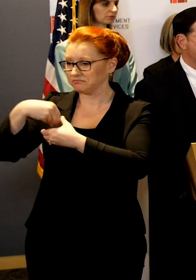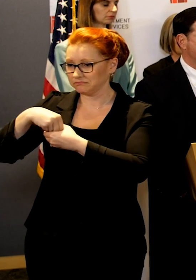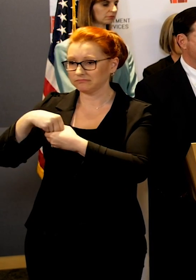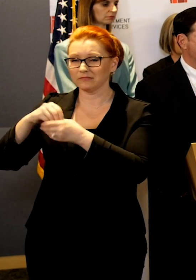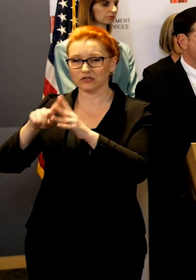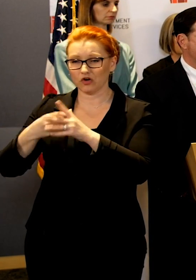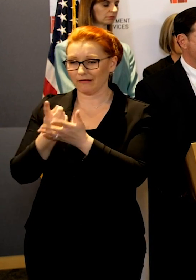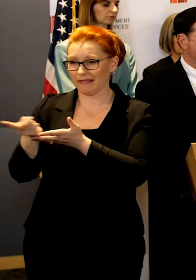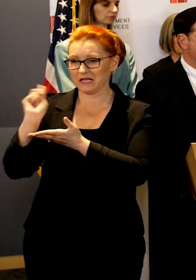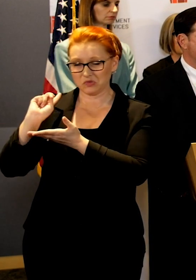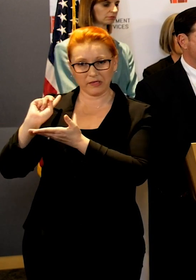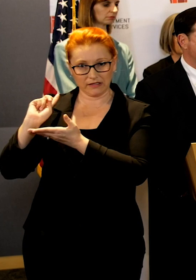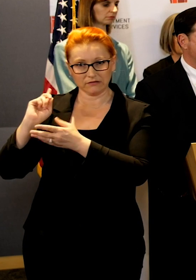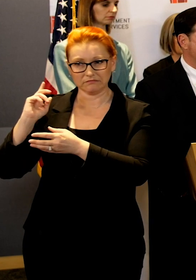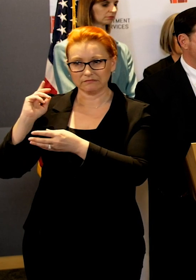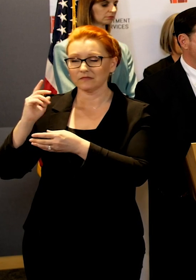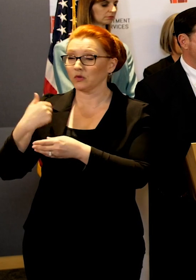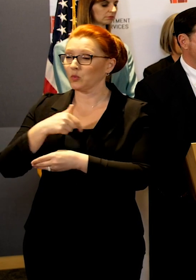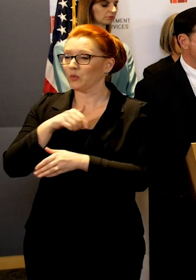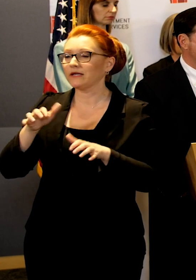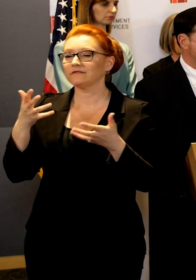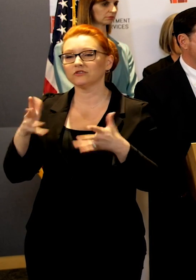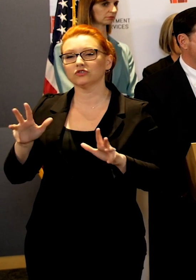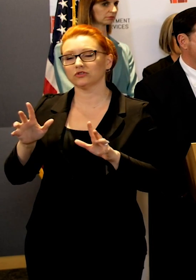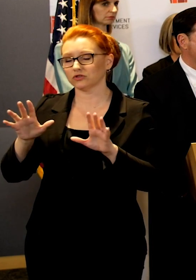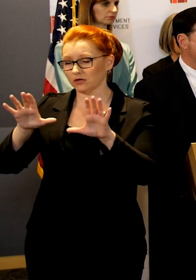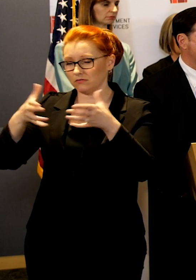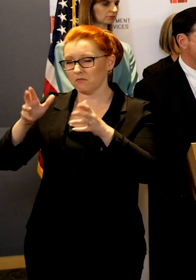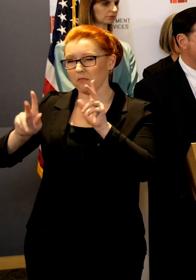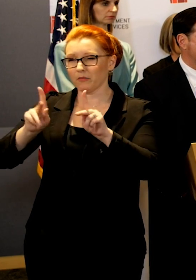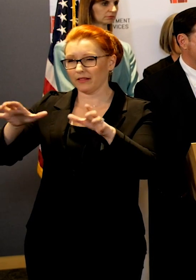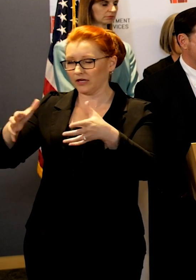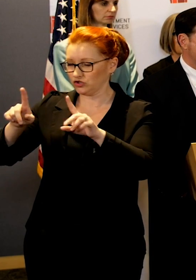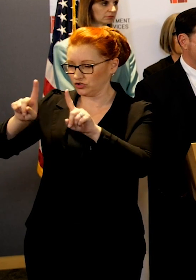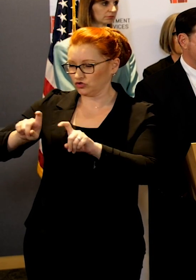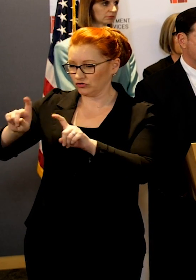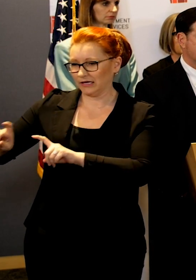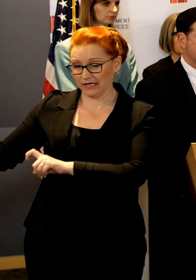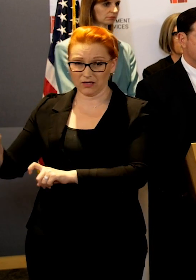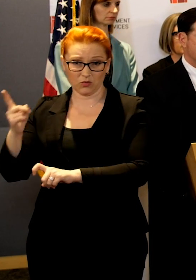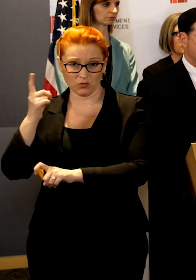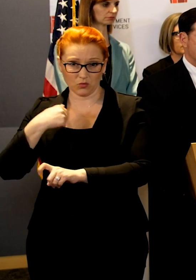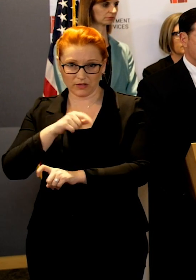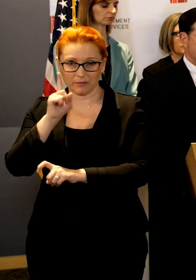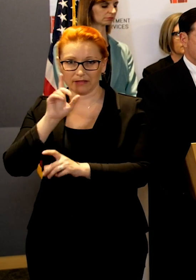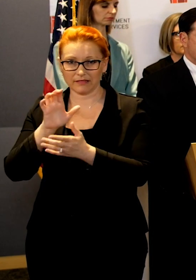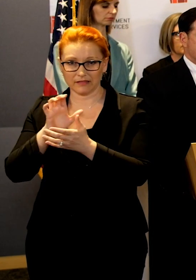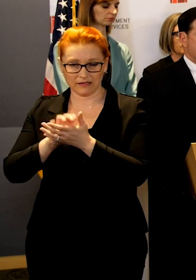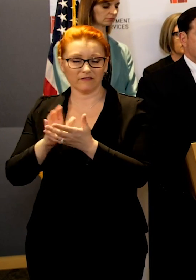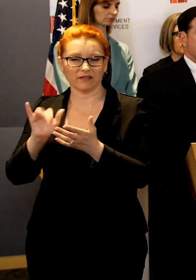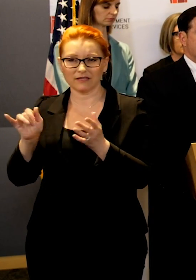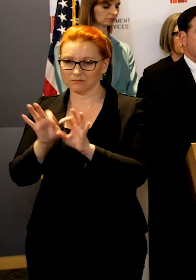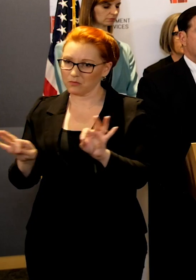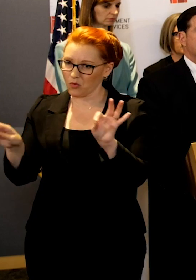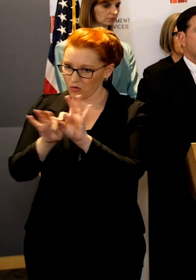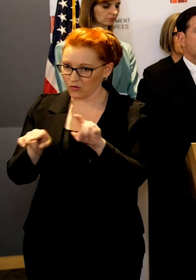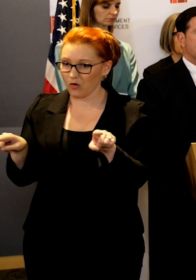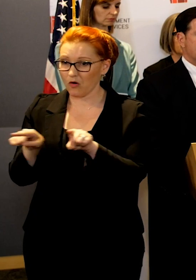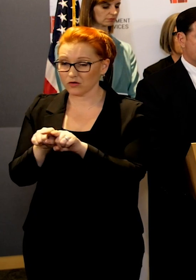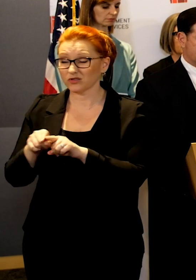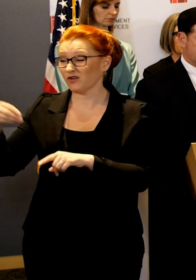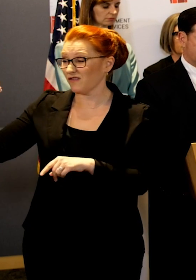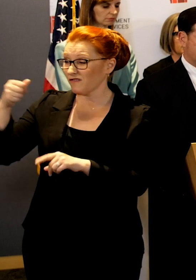last week in some population screening, something that we believe is critical as well going forward. That has been joined by funding